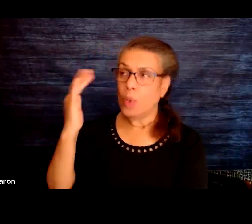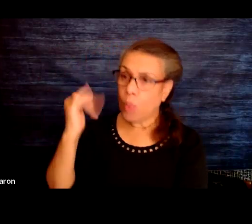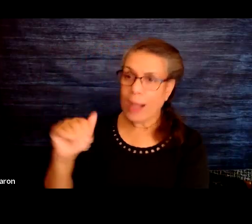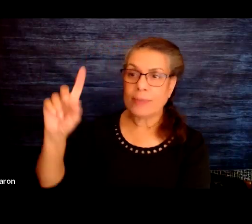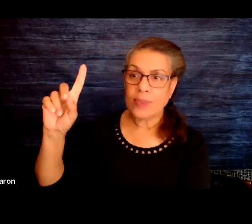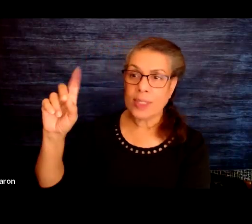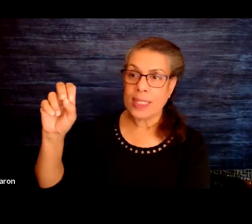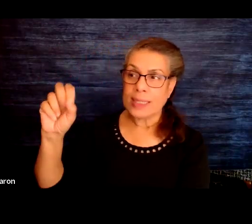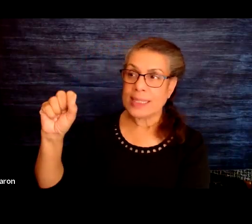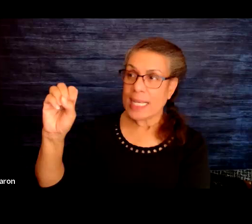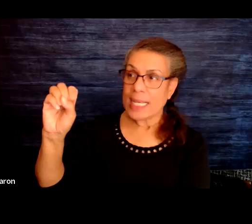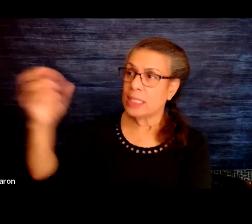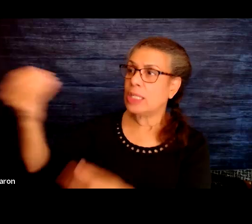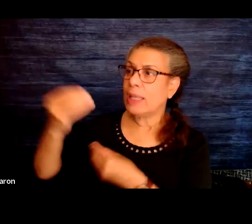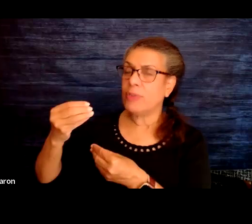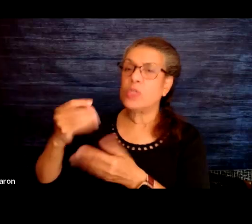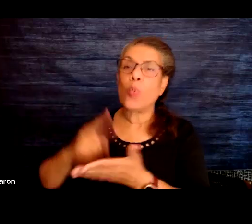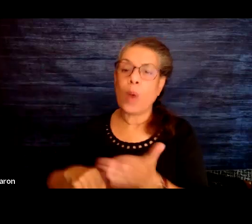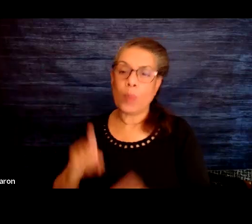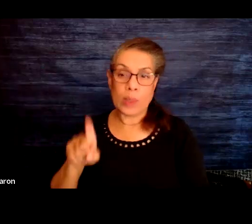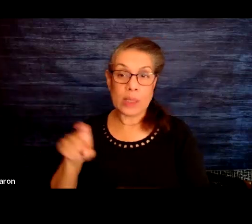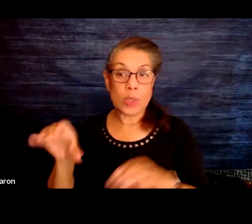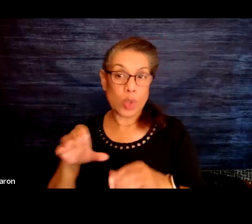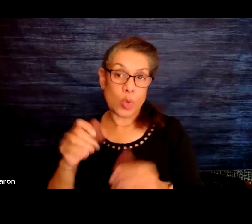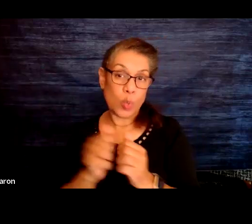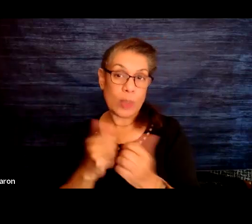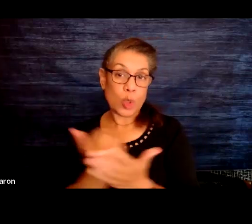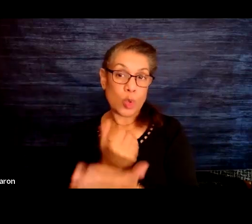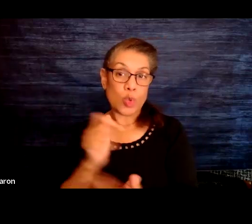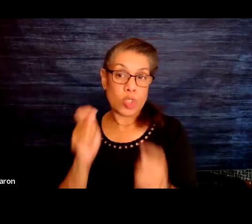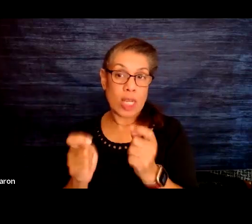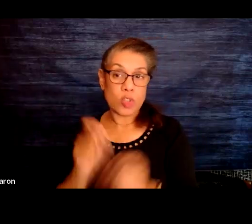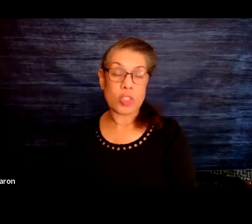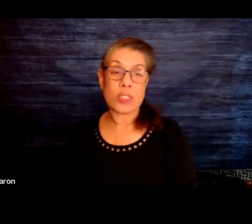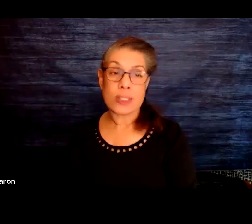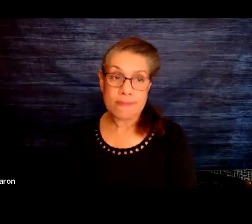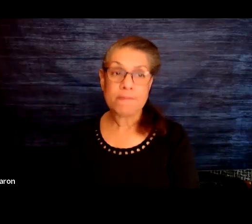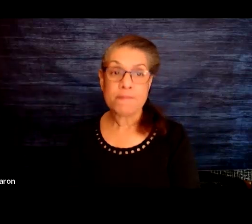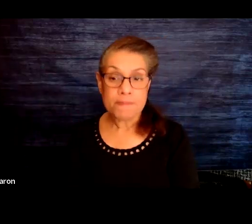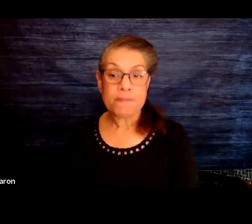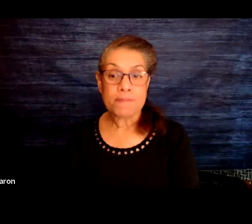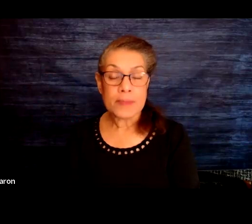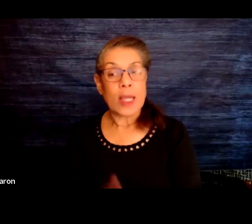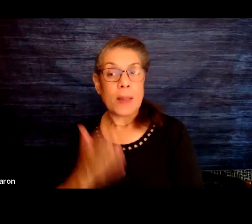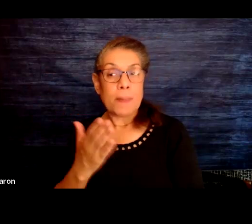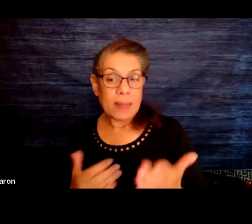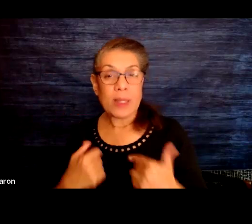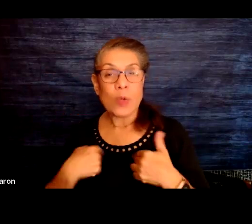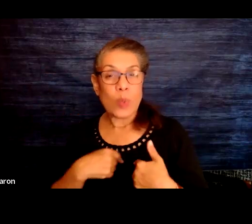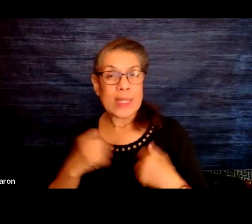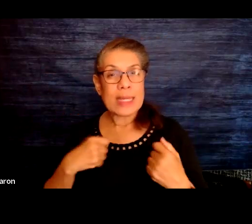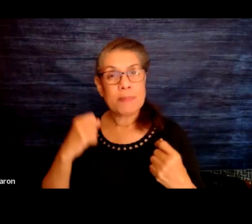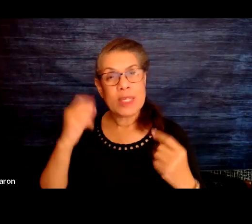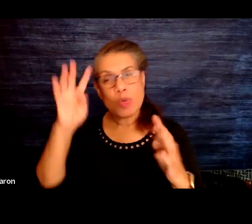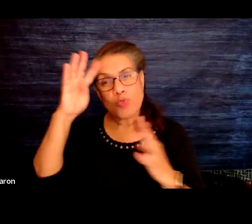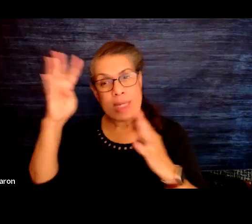do based upon the changes. So I think there's maybe some creative ways we can think about of